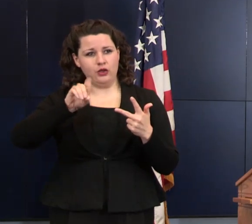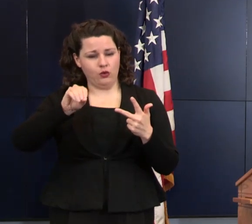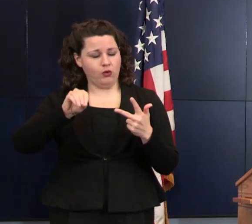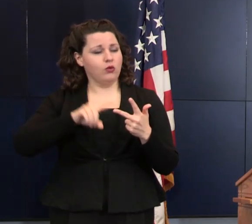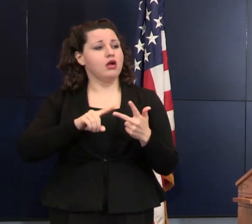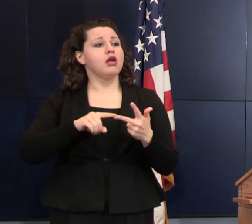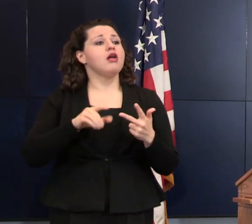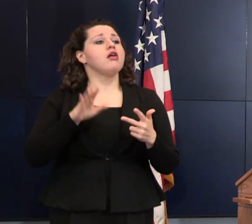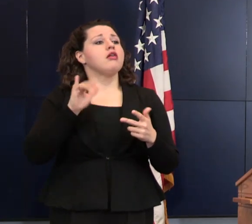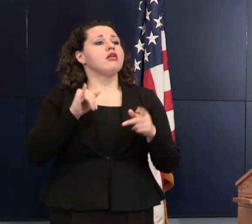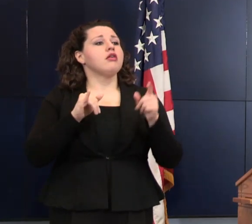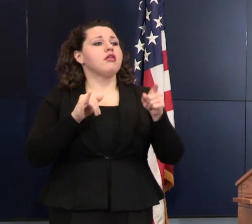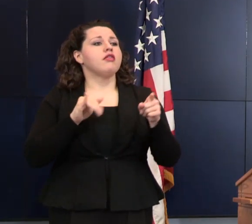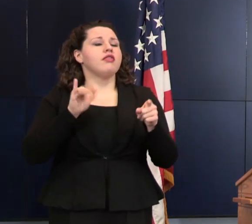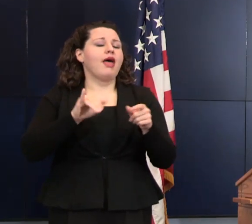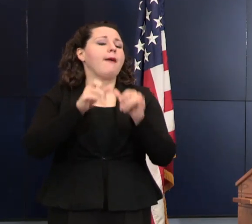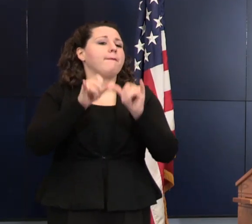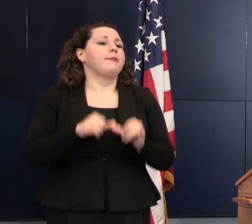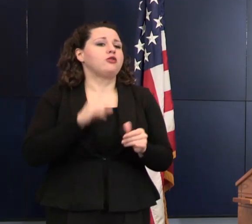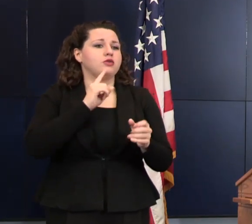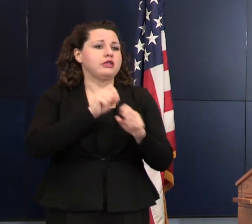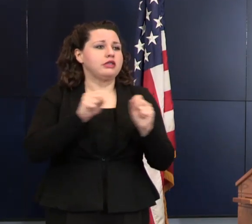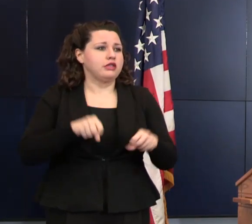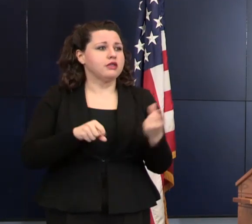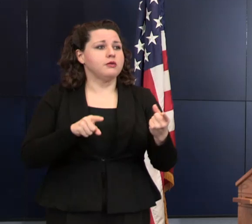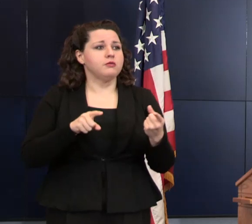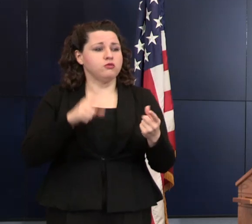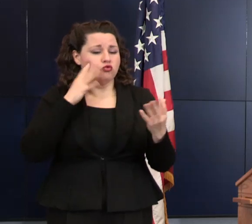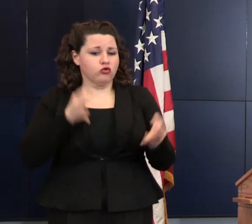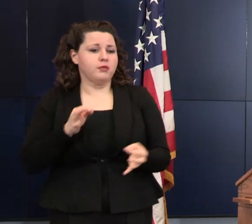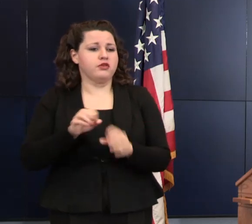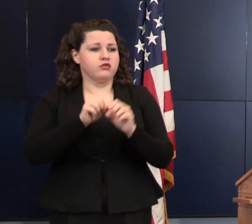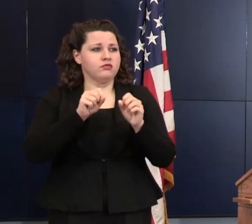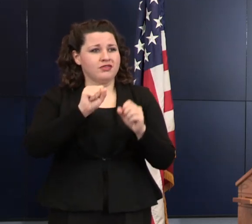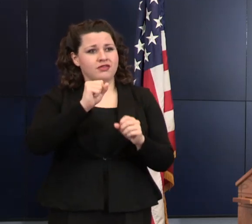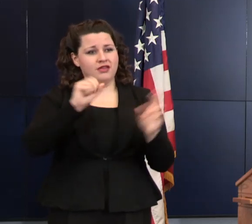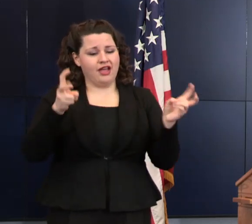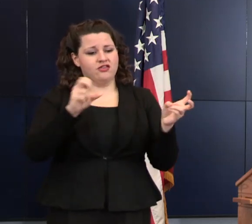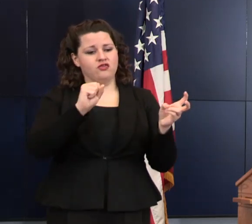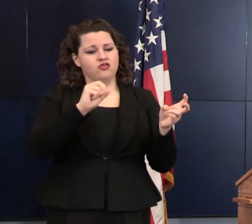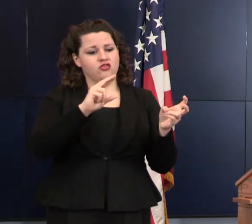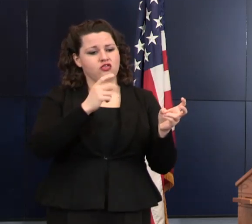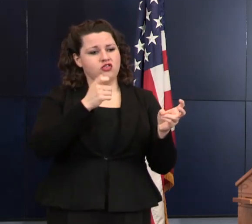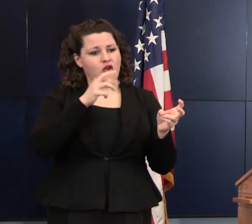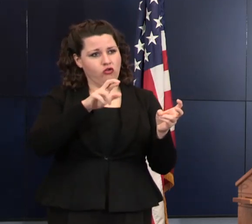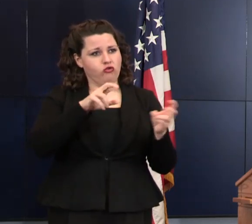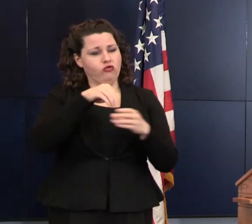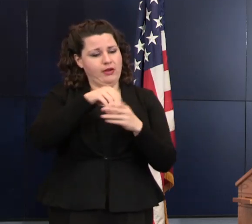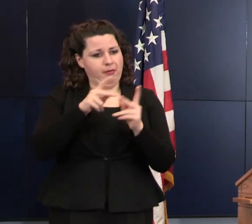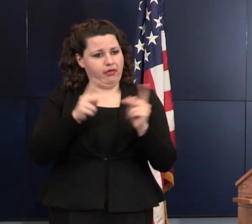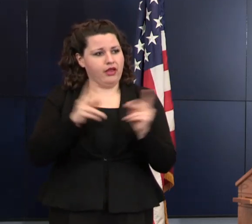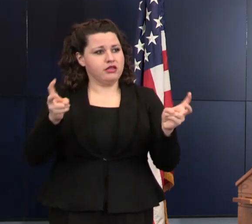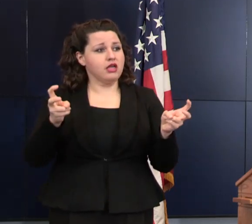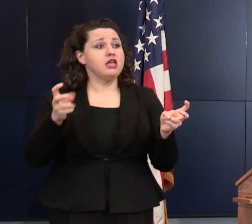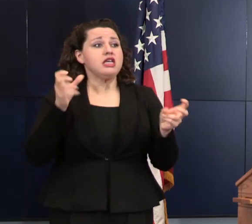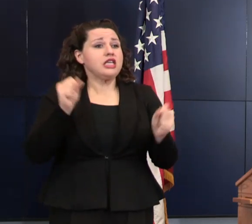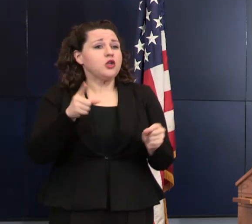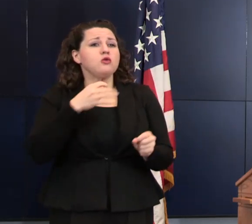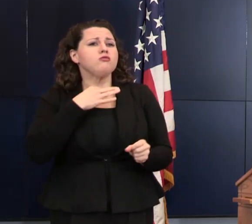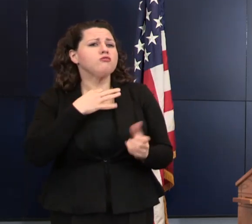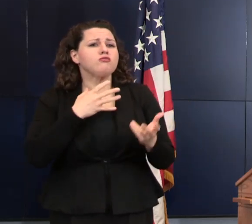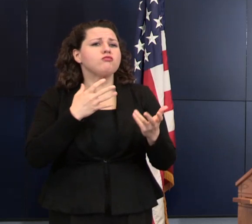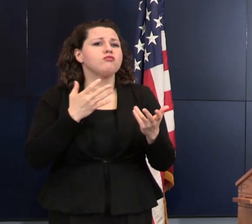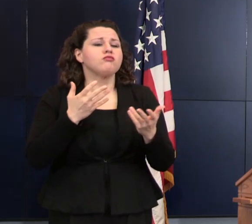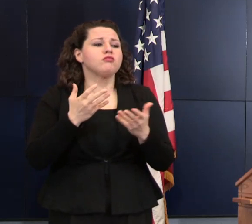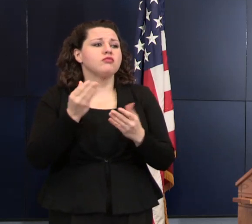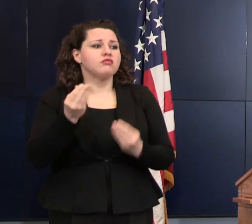system that you guys are using to determine, shelter-in-place and other mitigation strategies in these regions. I'm wondering, again, if you can share anything